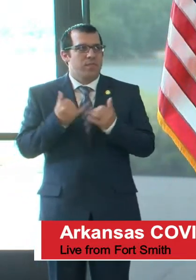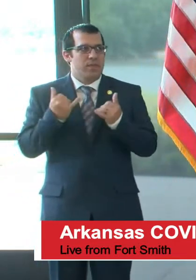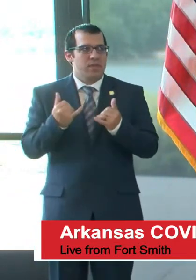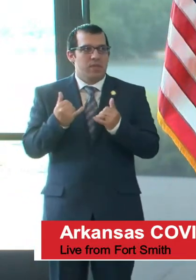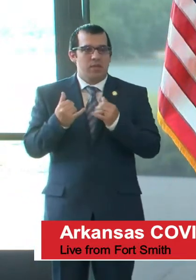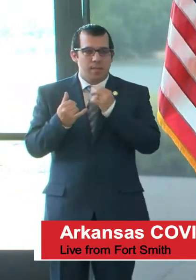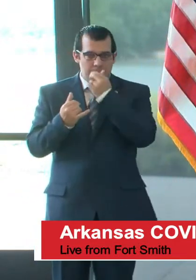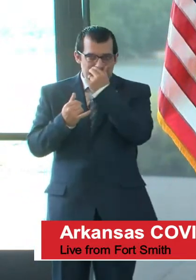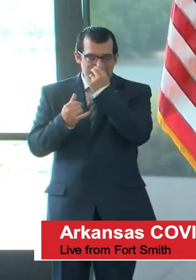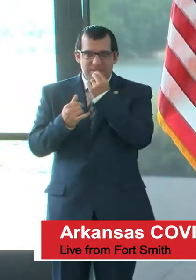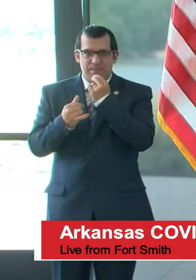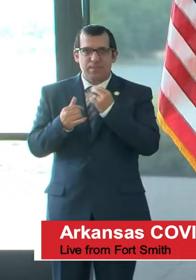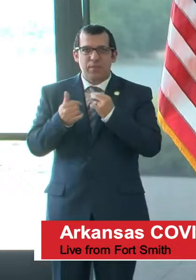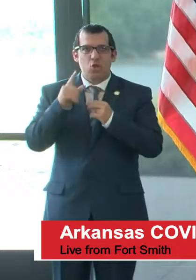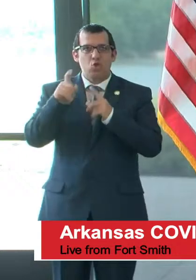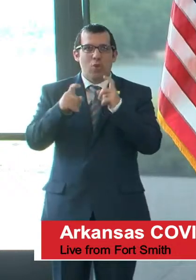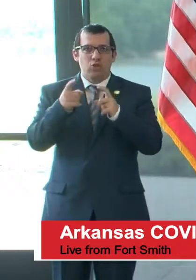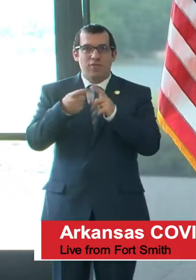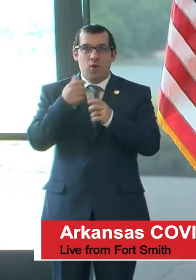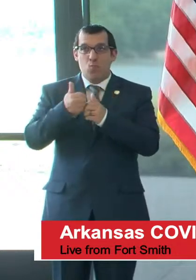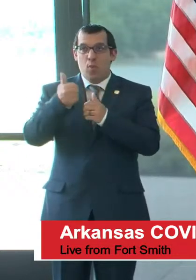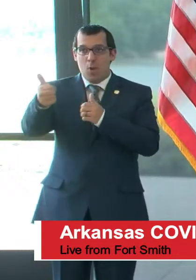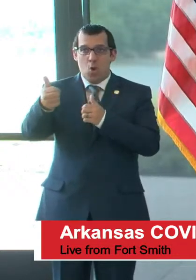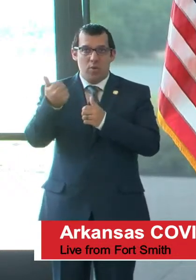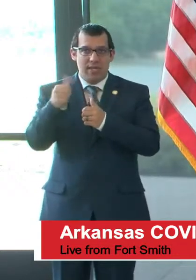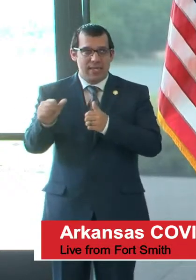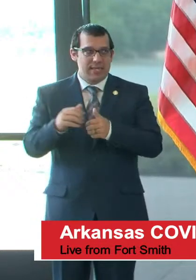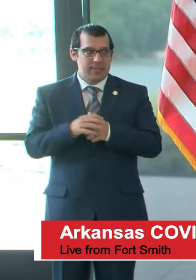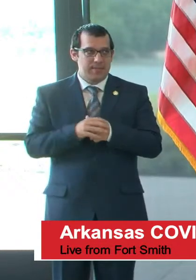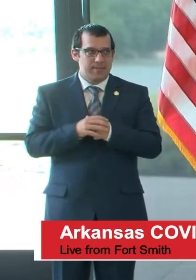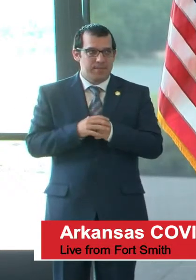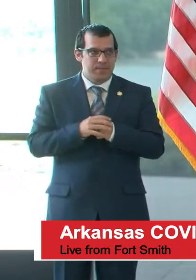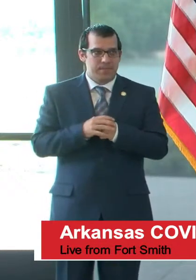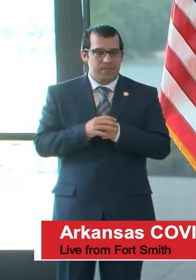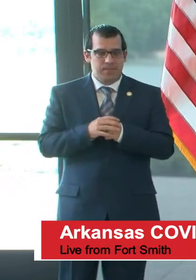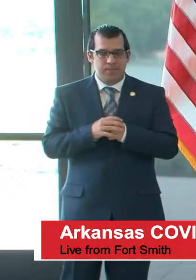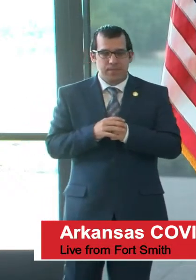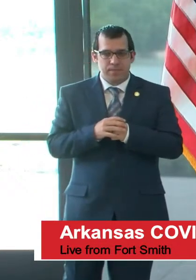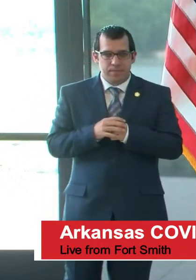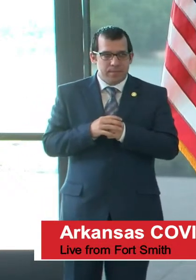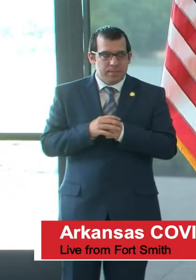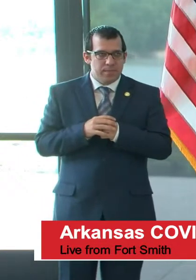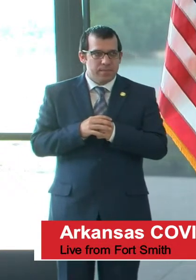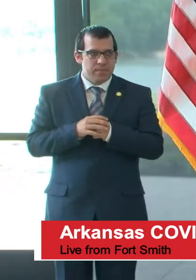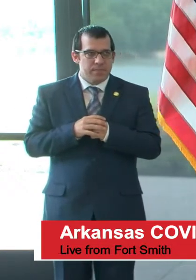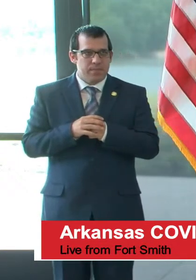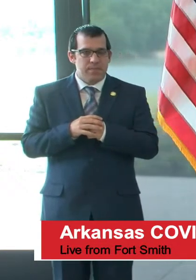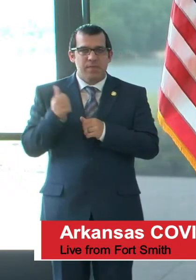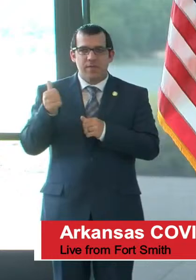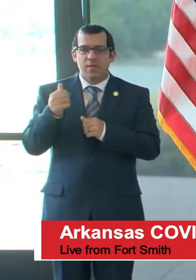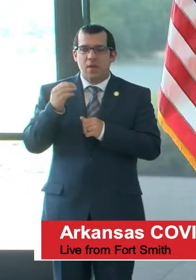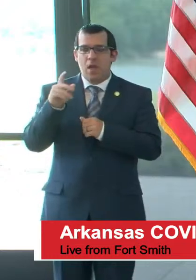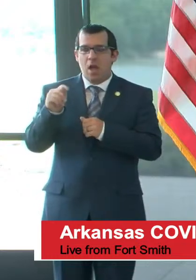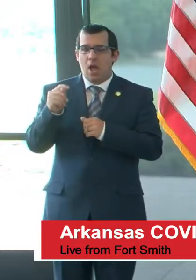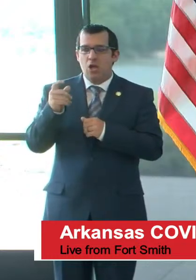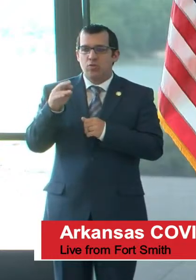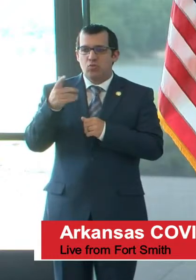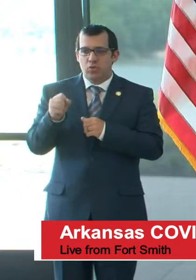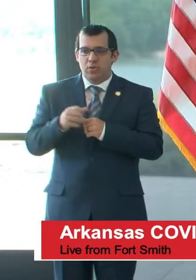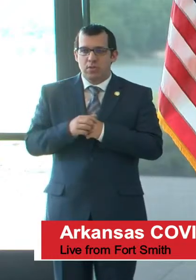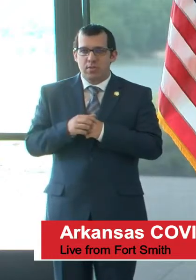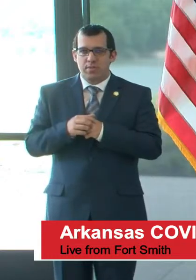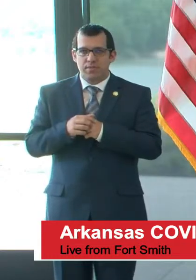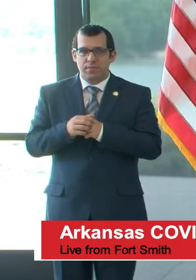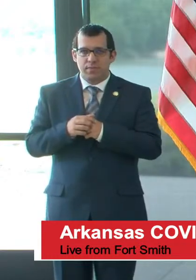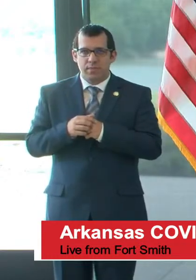Let's go. Is there a question remotely? This is called Bledner in Hot Springs.